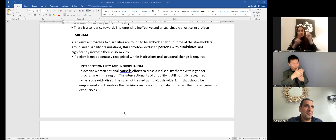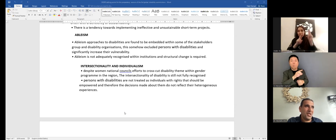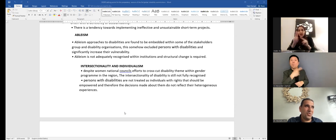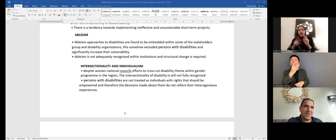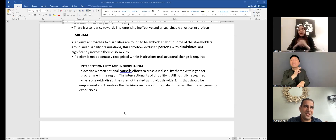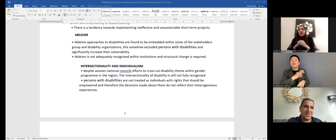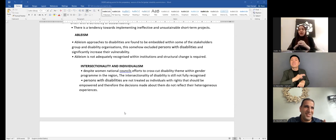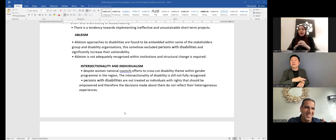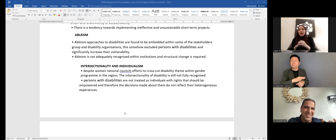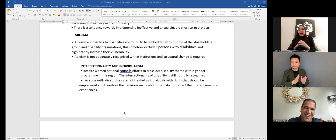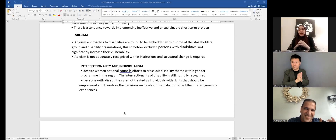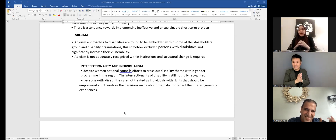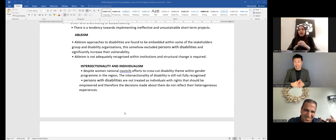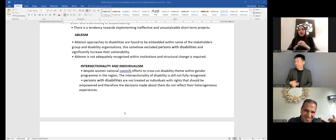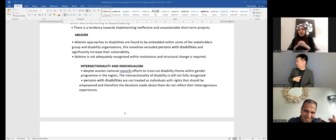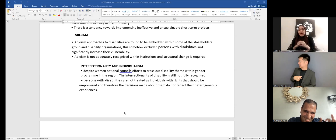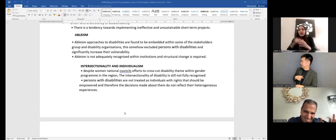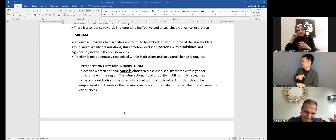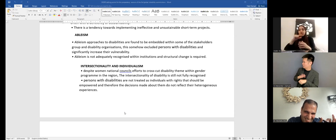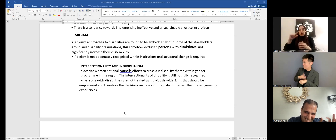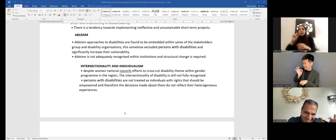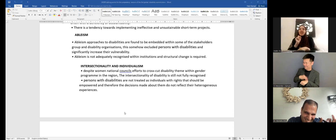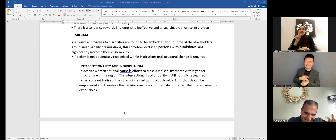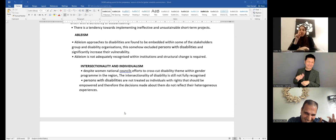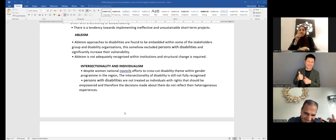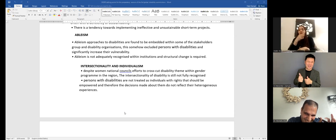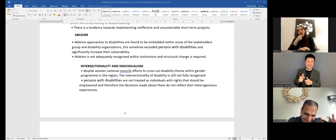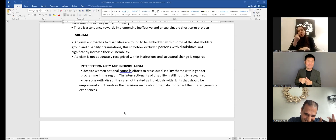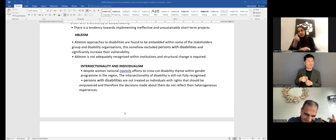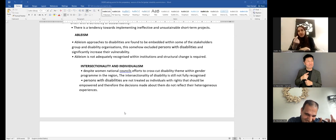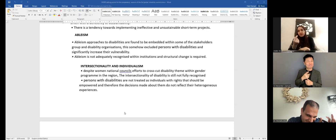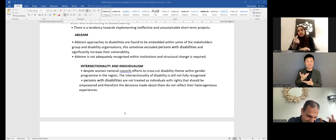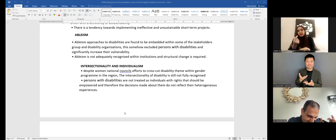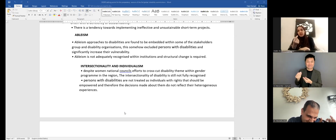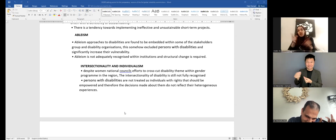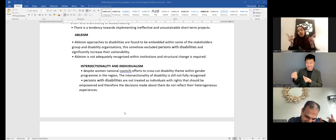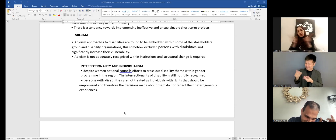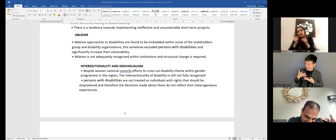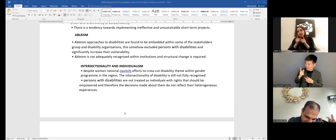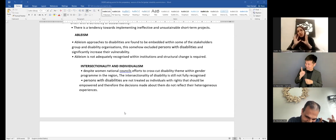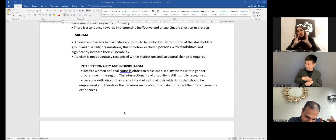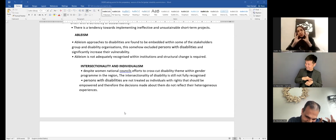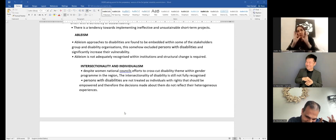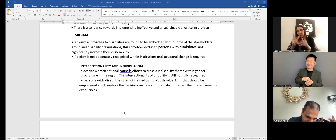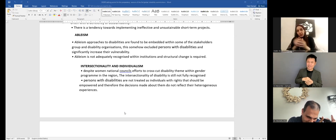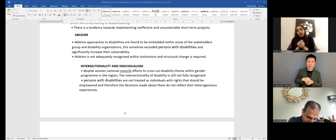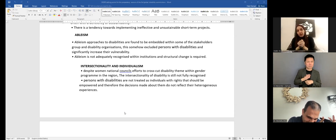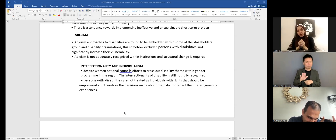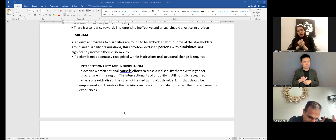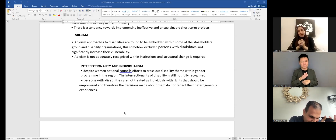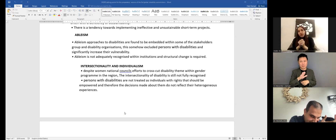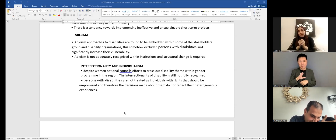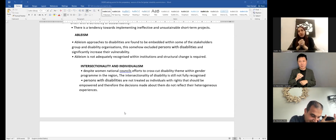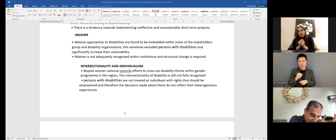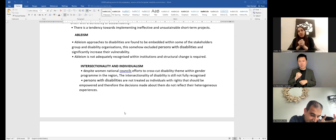Okay. I shouldn't ask then. Okay, thank you. No, I mean, maybe Mustafa, you can, with